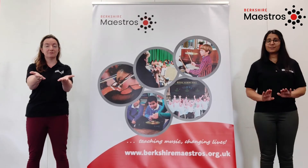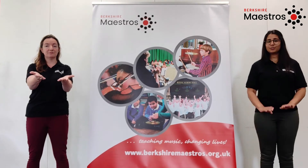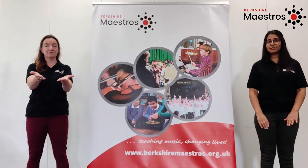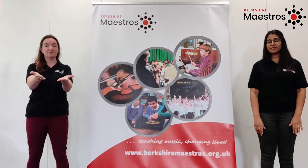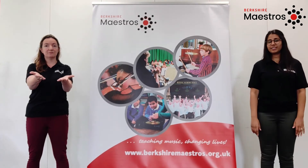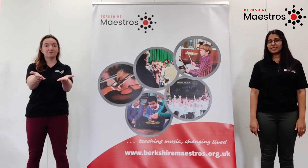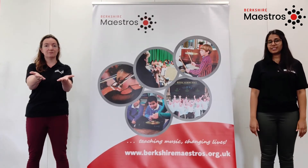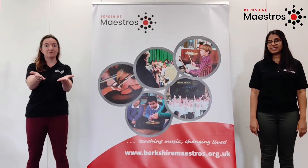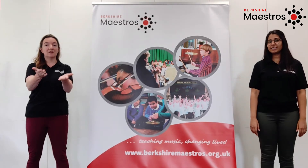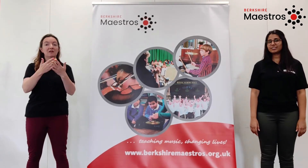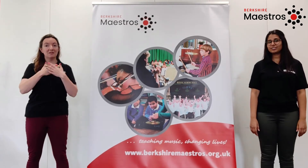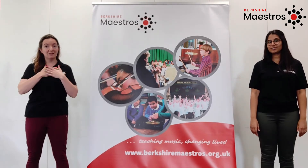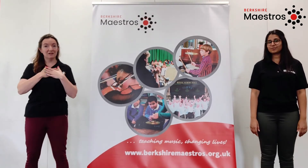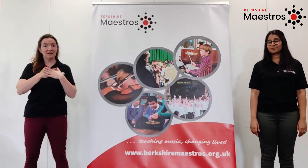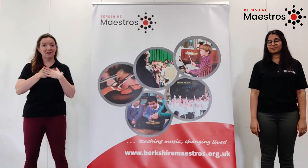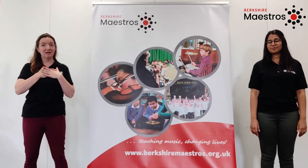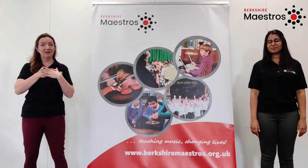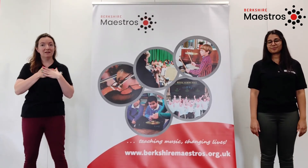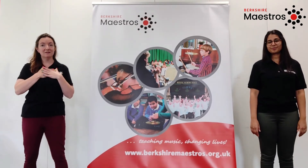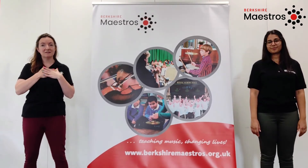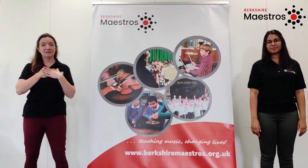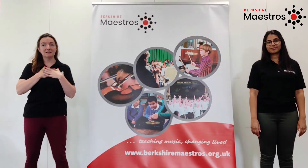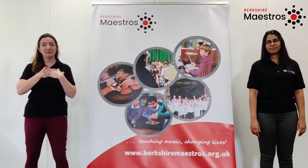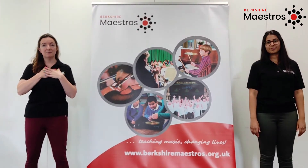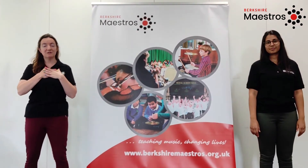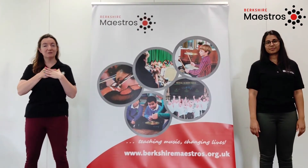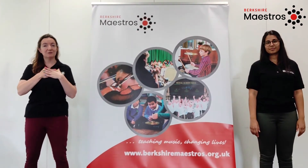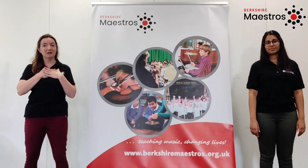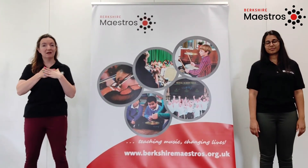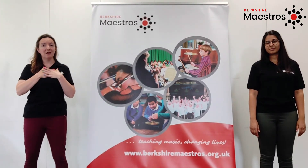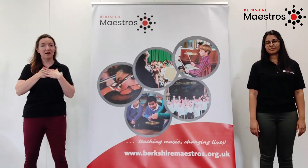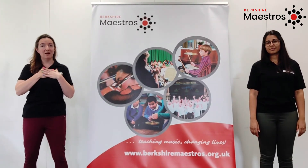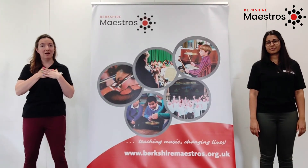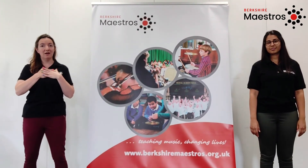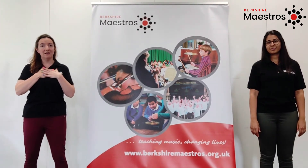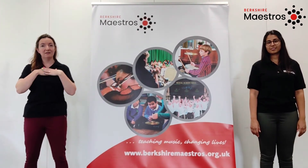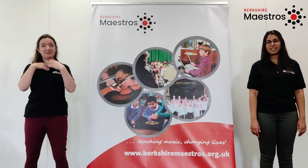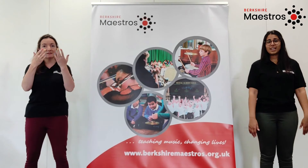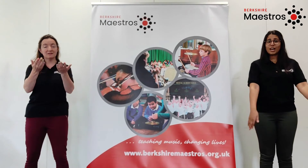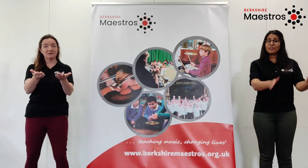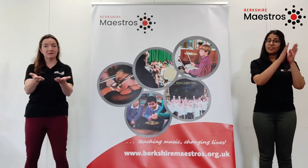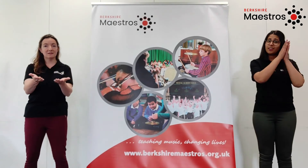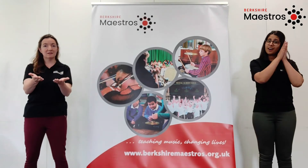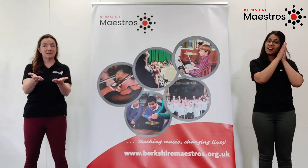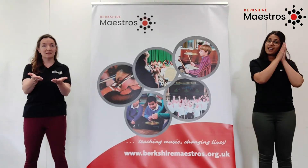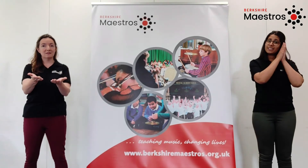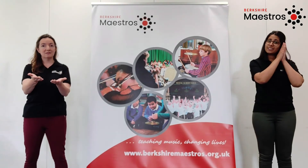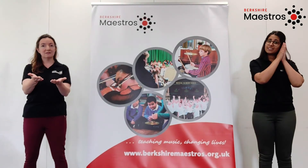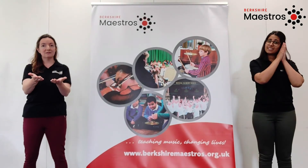peaceful village, the lion sleeps tonight. The lion